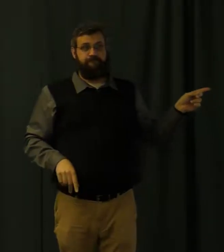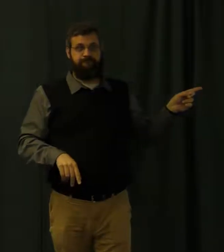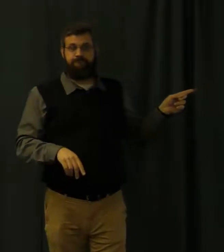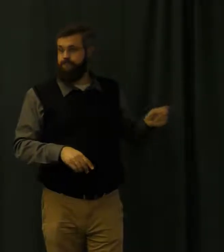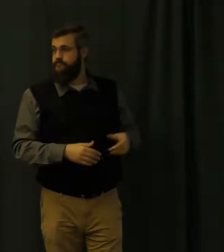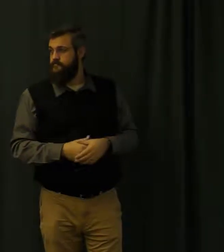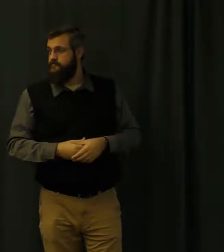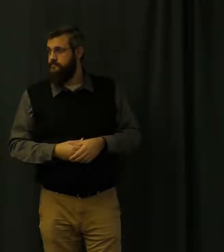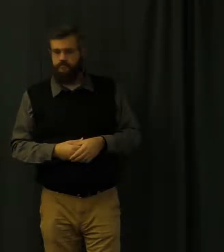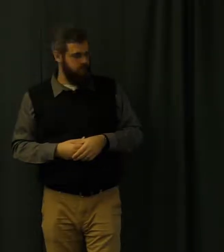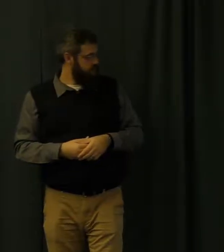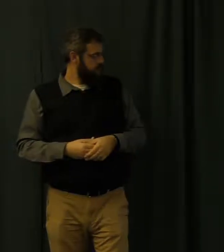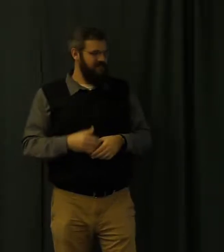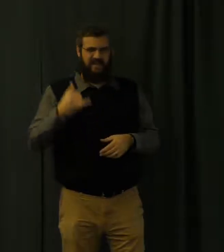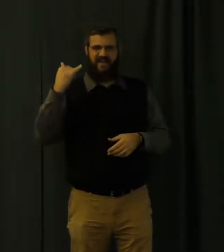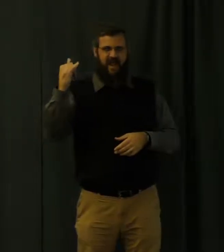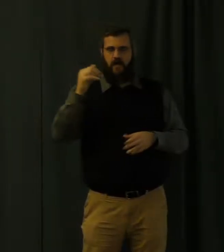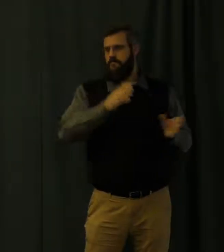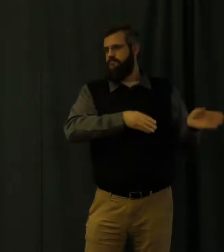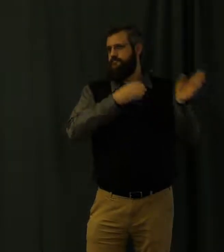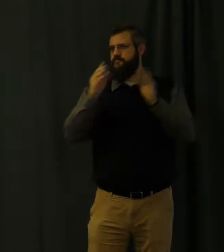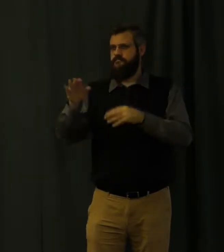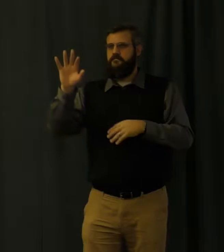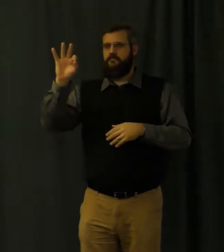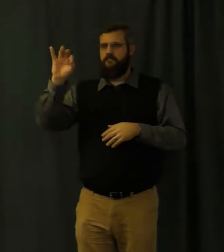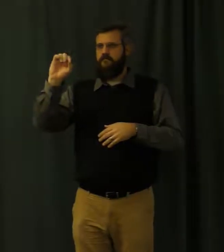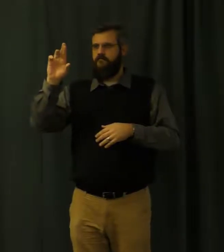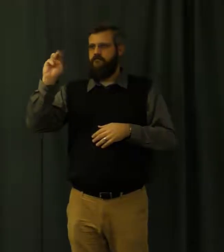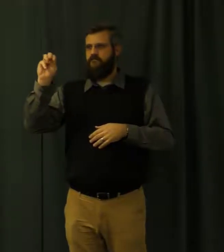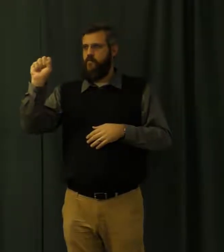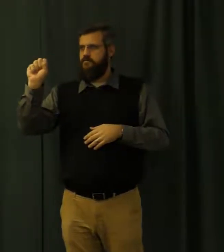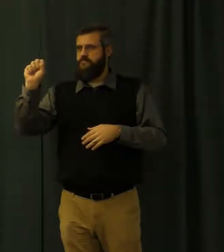Okay, we're going to jump to forms.